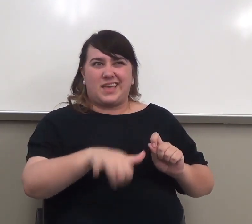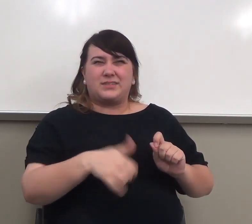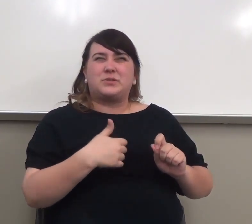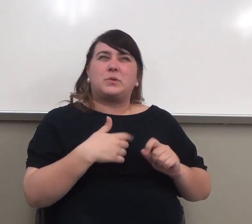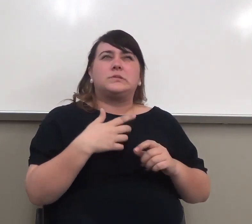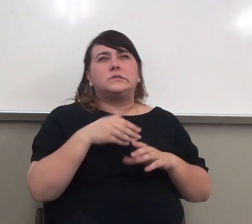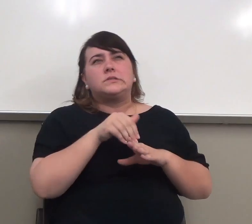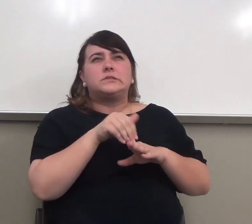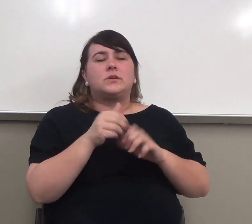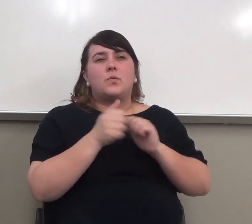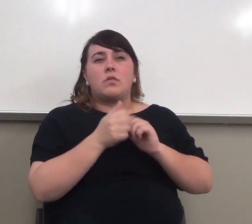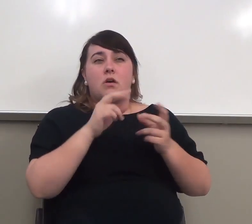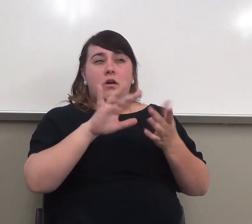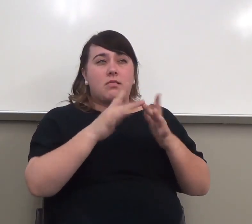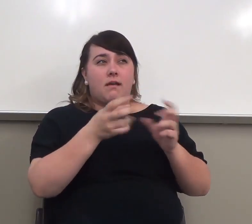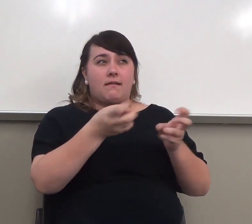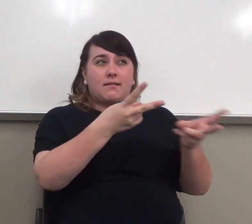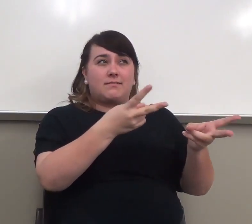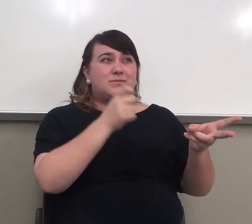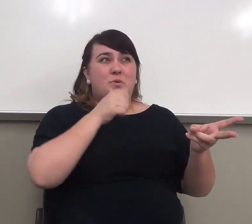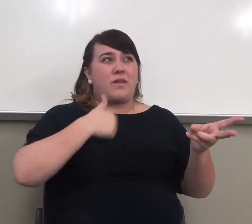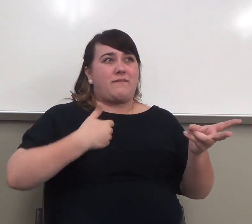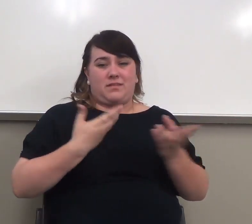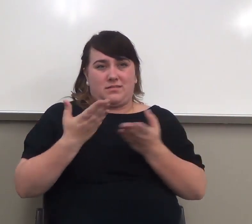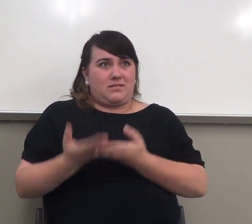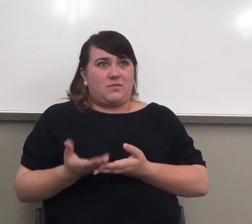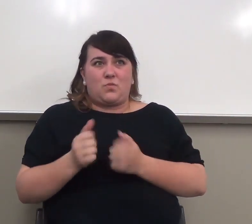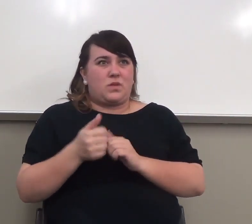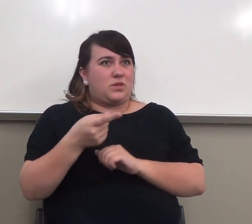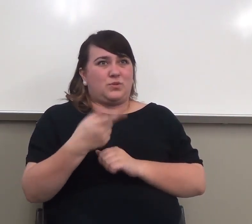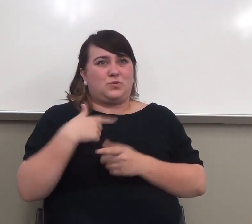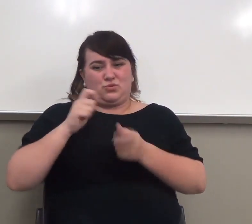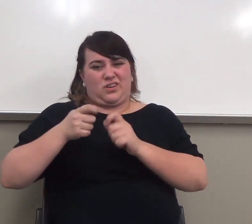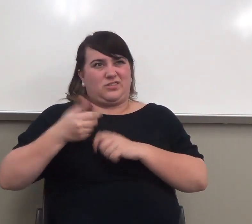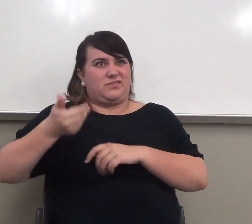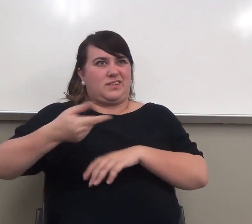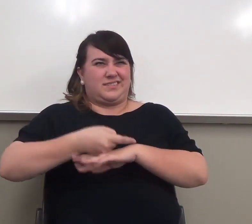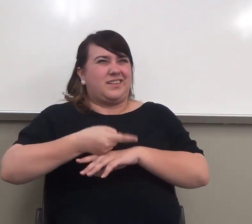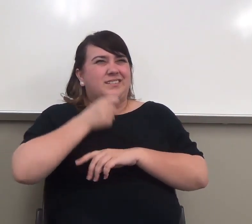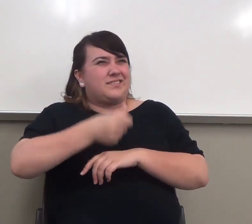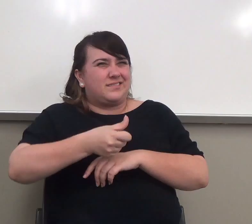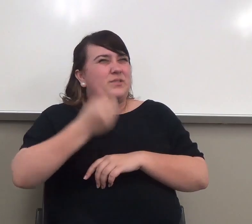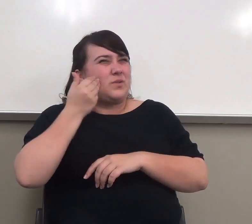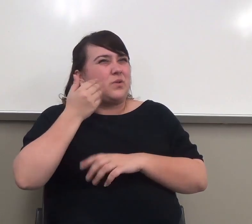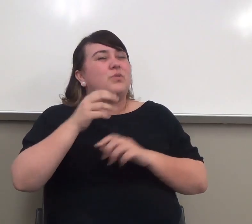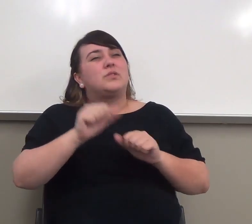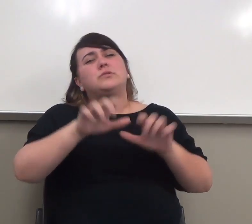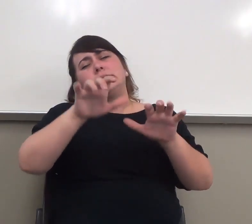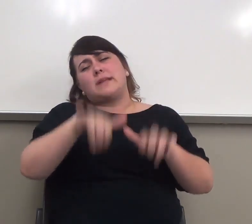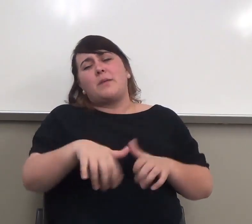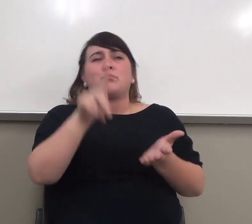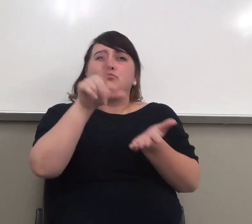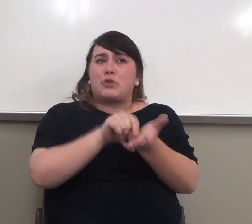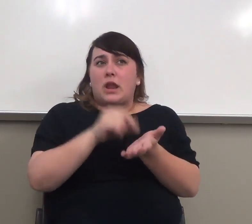class meeting talking about it and going over it and giving you a chance to make changes. So that's the thing